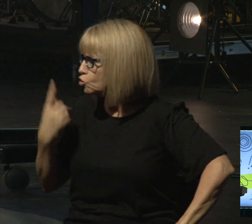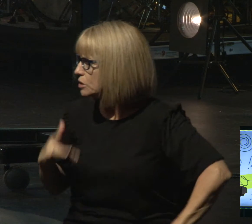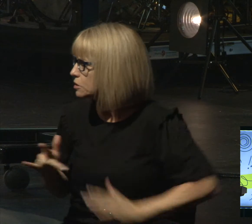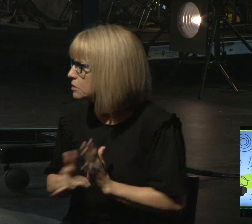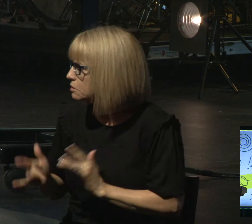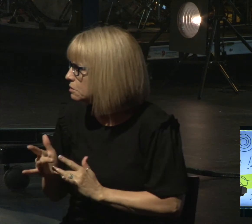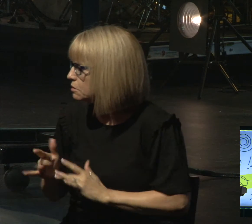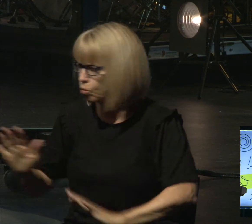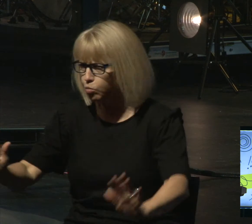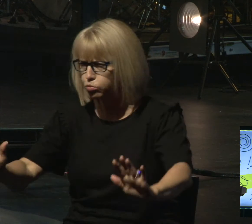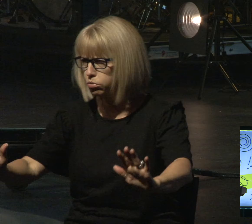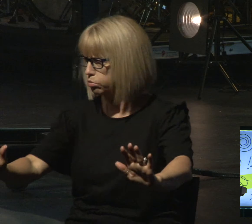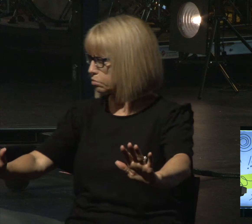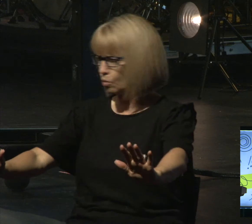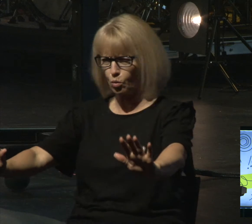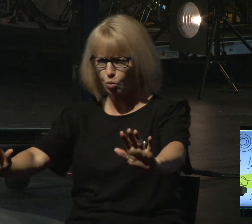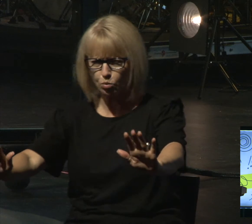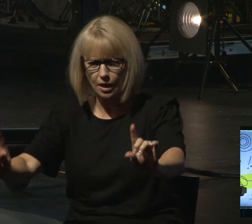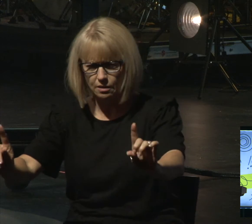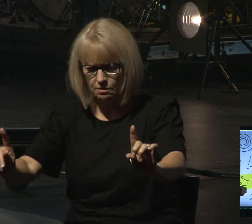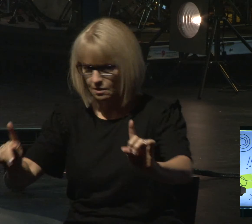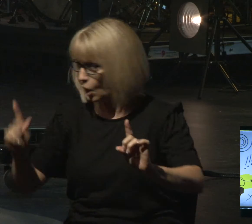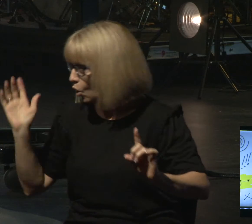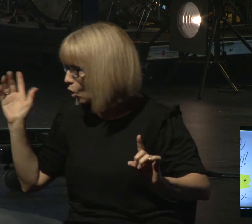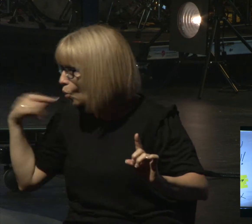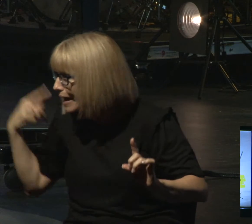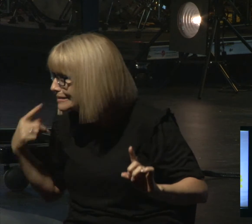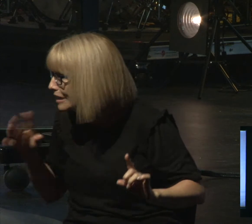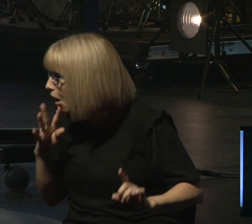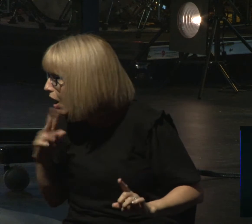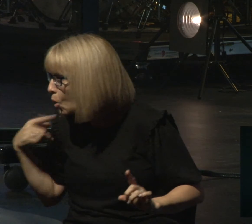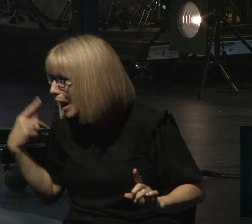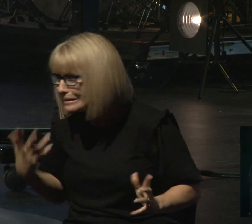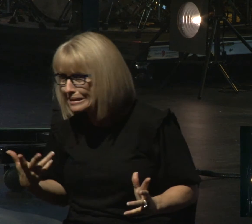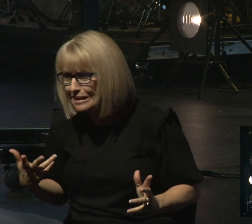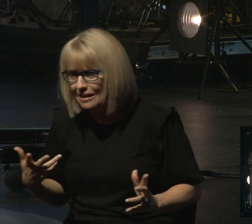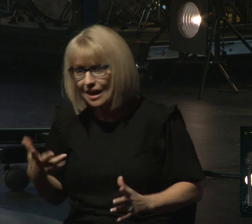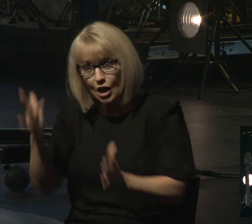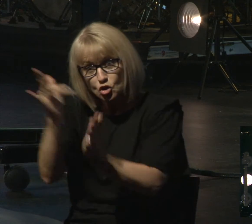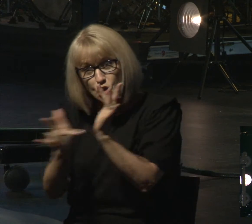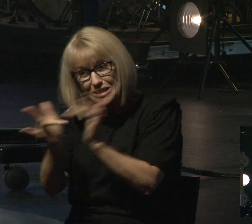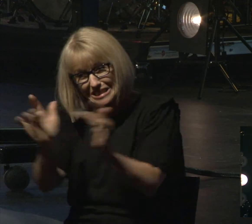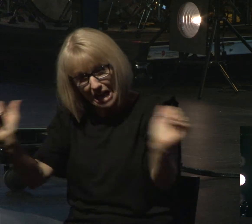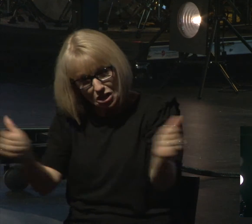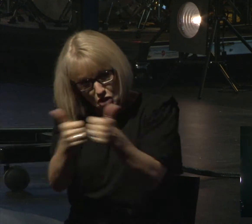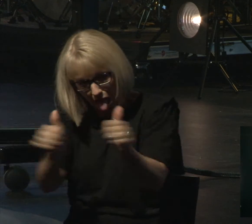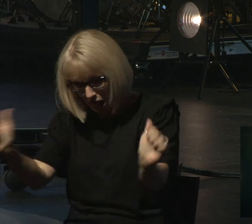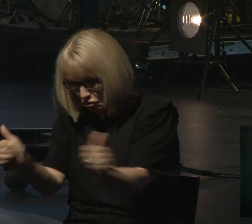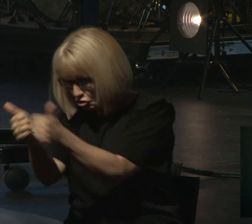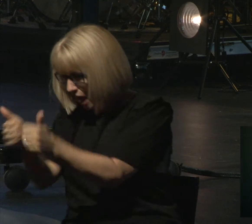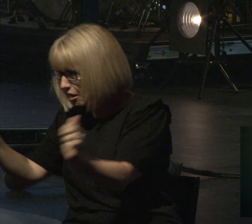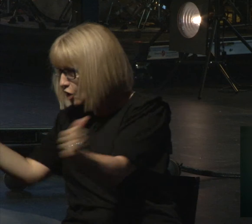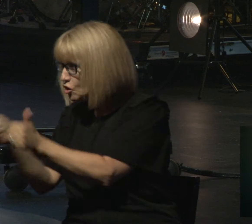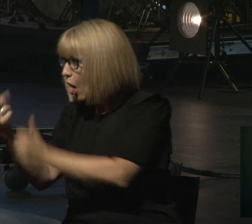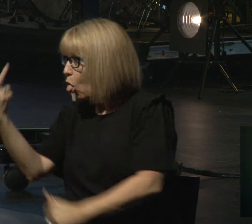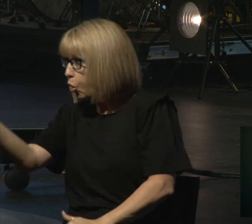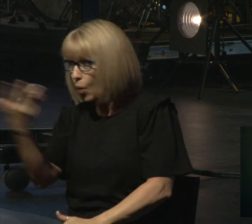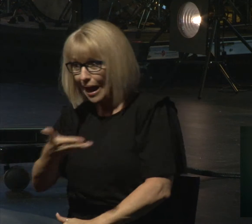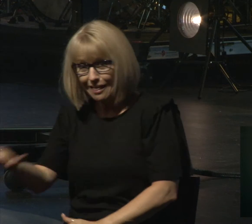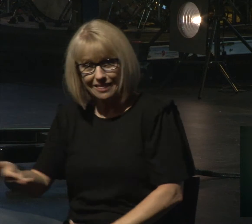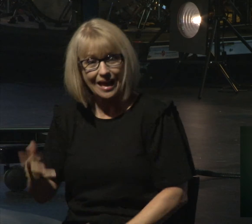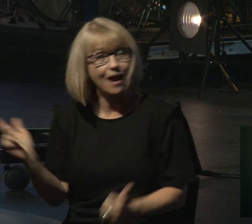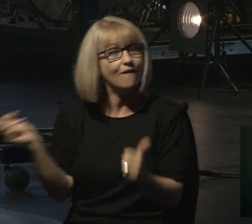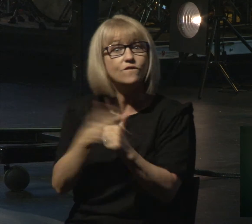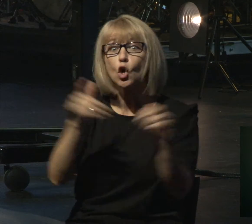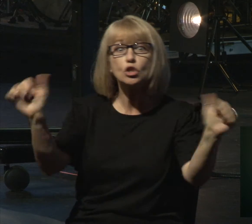here? He points out 3 things here, and these are 3 challenges of commitment that I want to give us today as a church. And the first